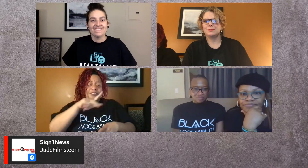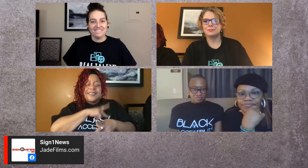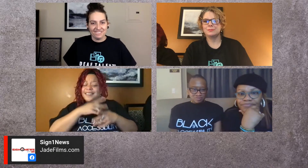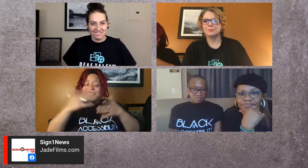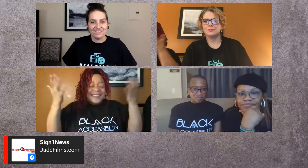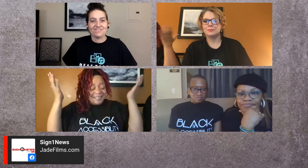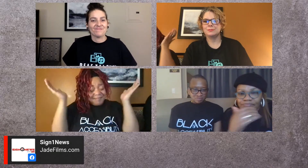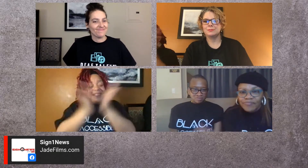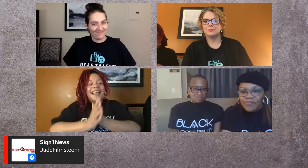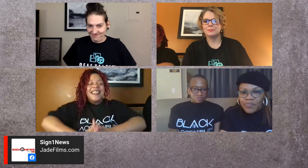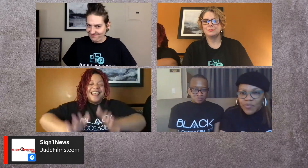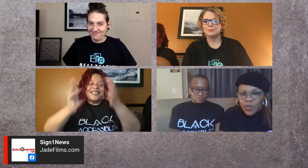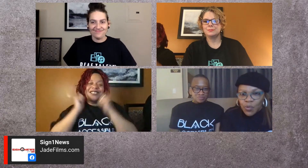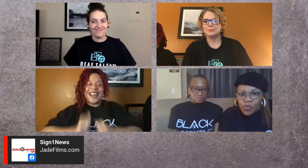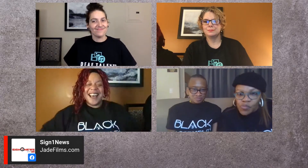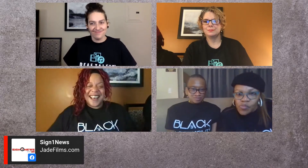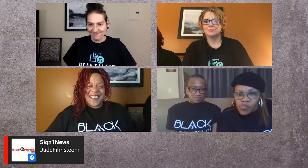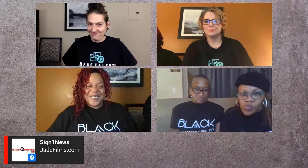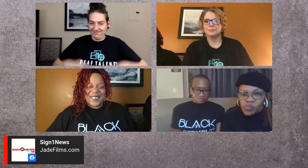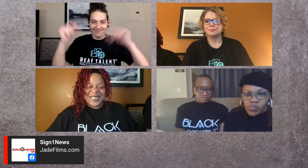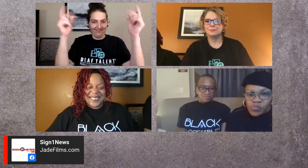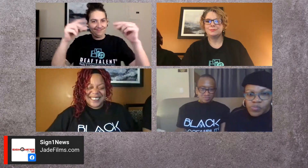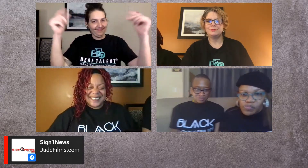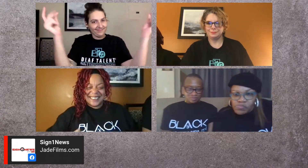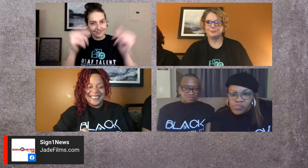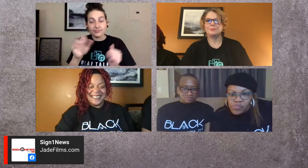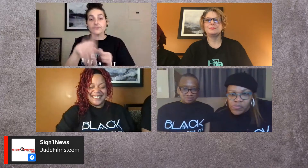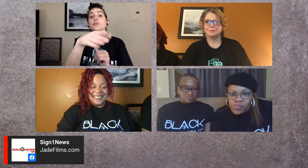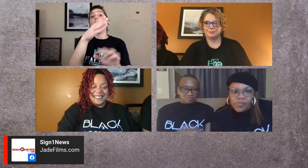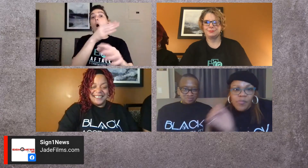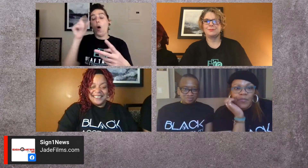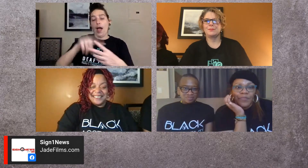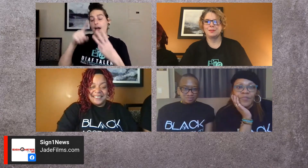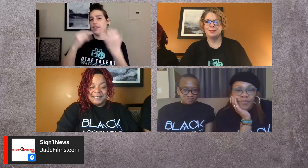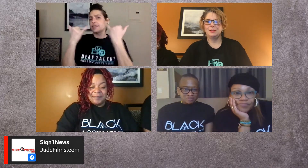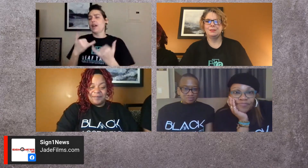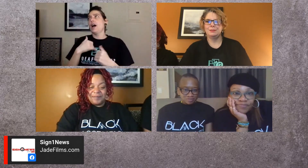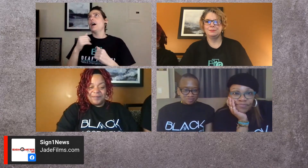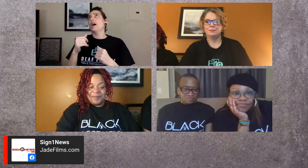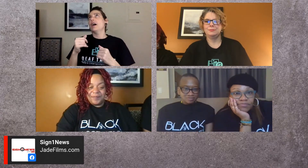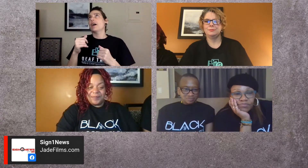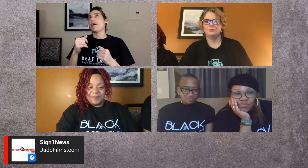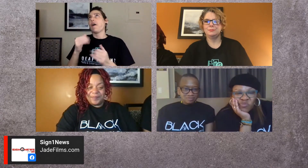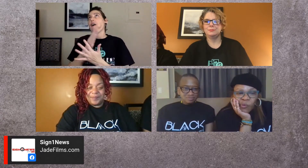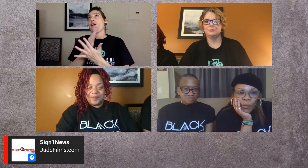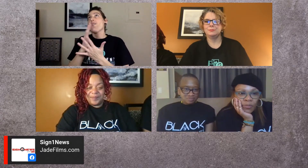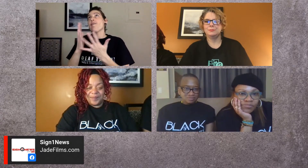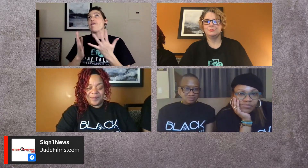Hopefully you can find something that fits your mood and your personality.